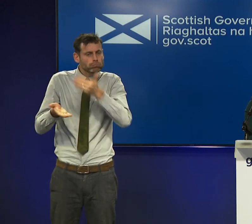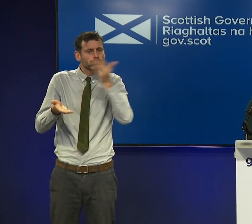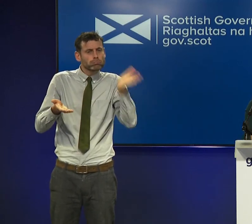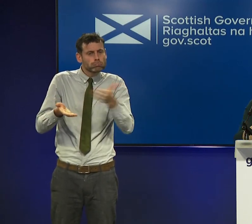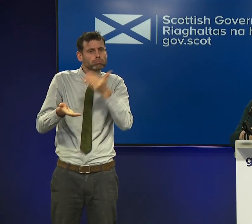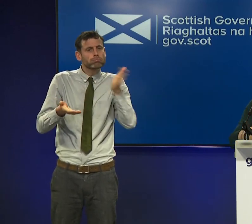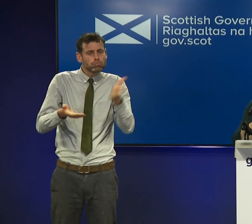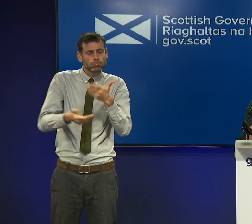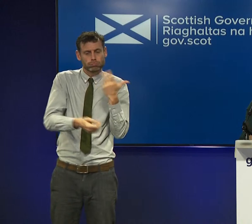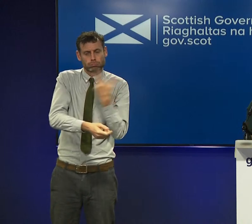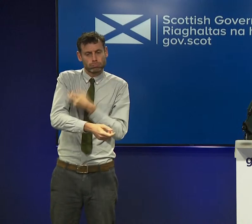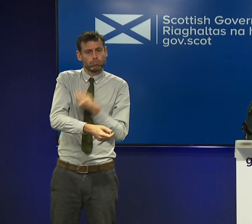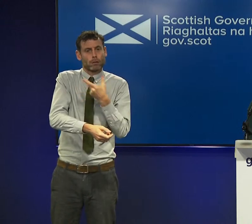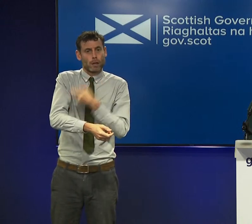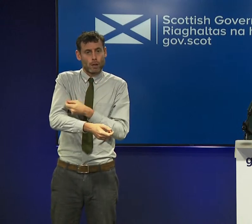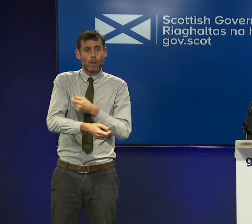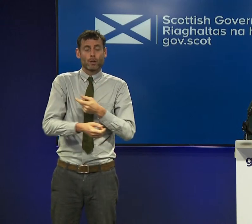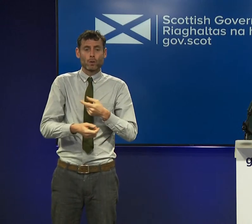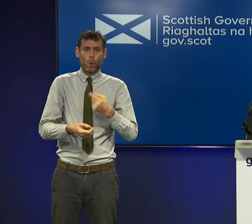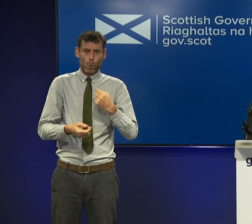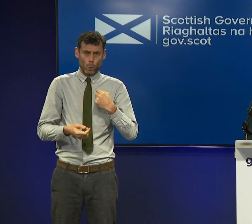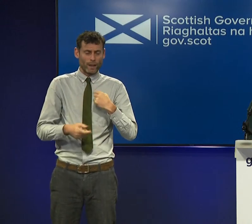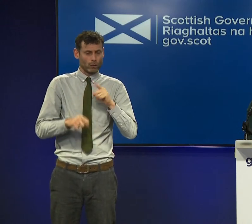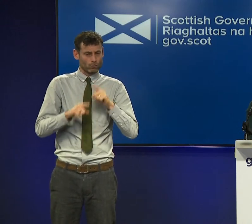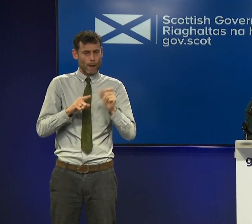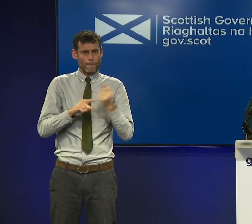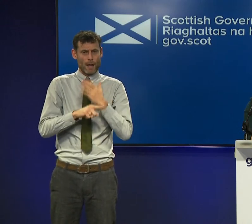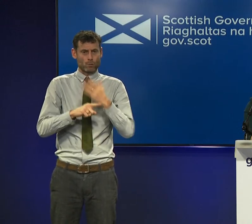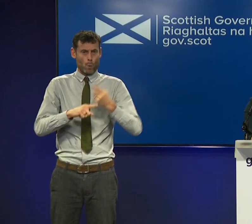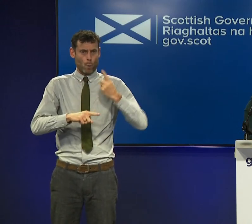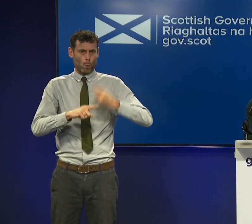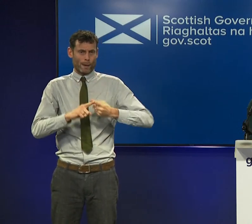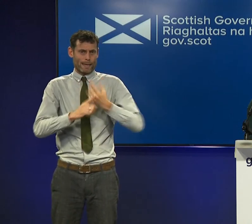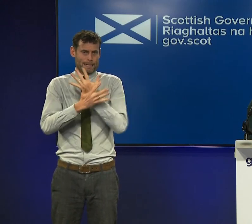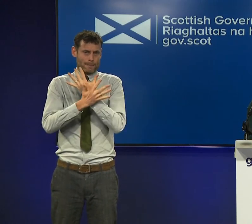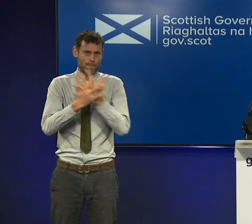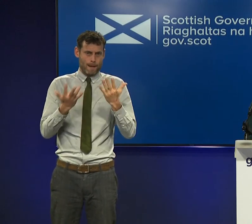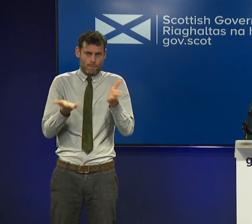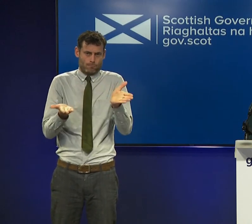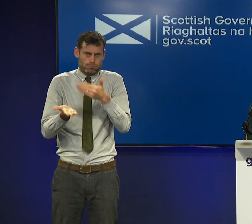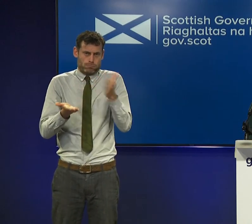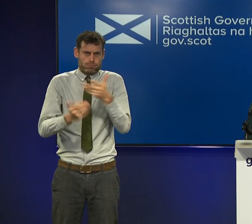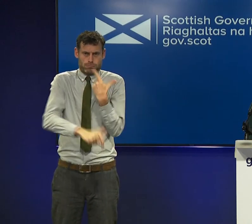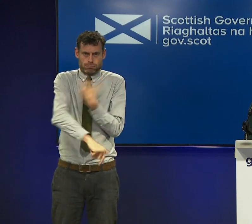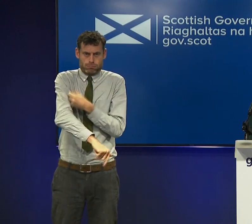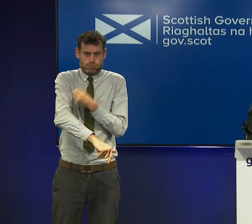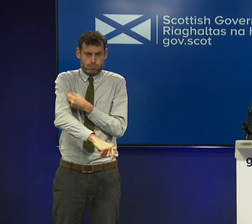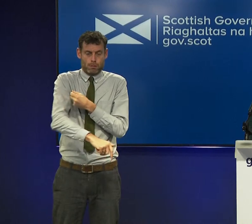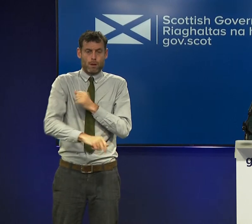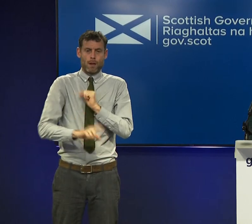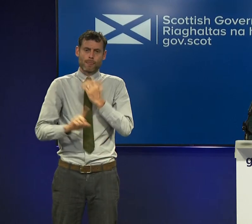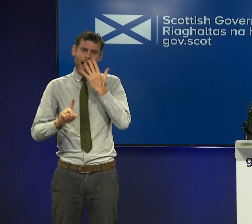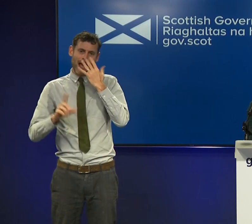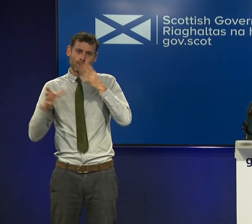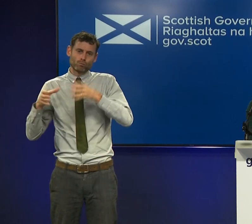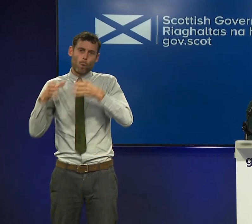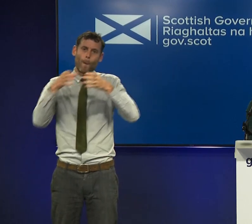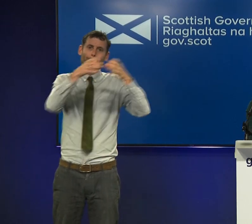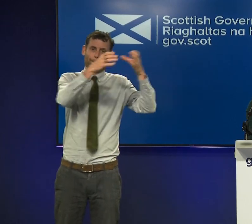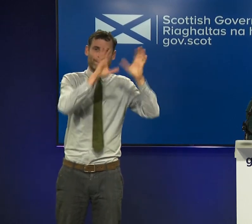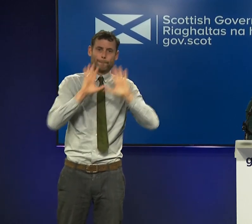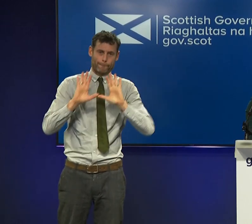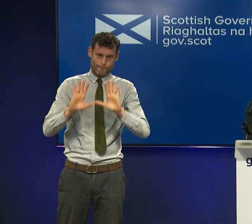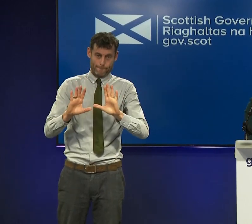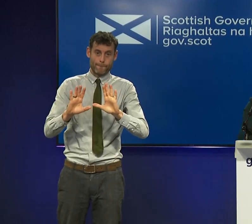vaccination programme, but we will be operationalising this as quickly as we can to get through all of the groups that are recommended for the booster as